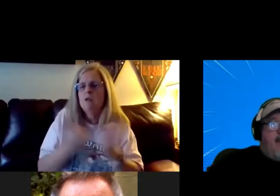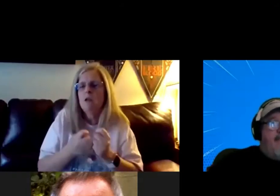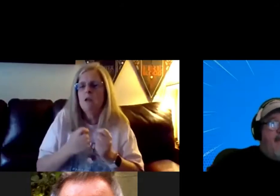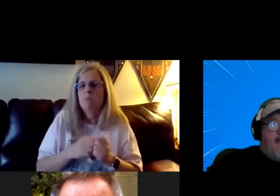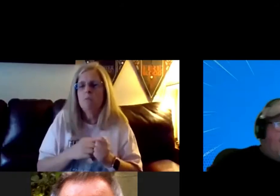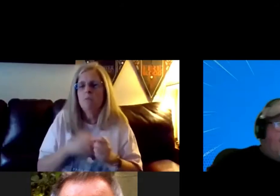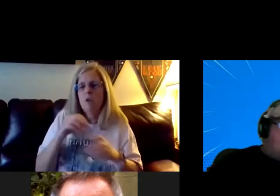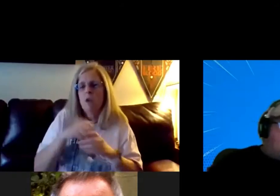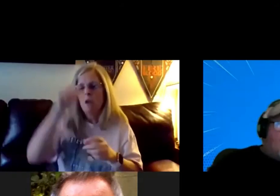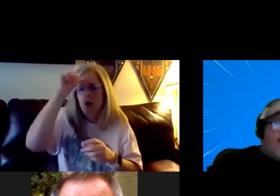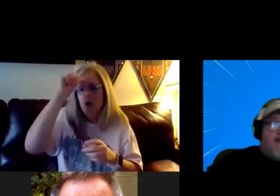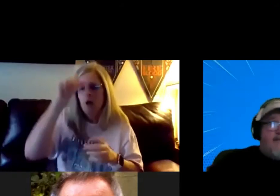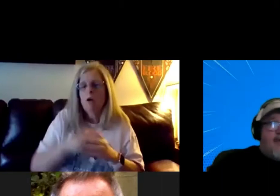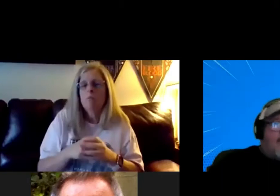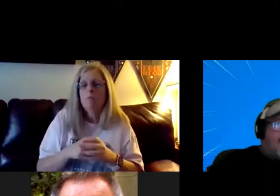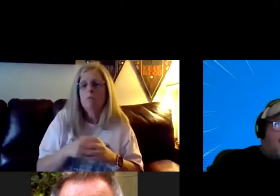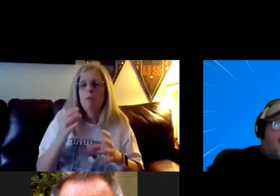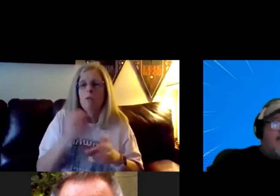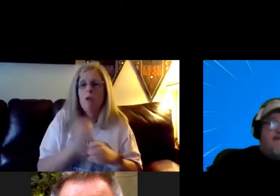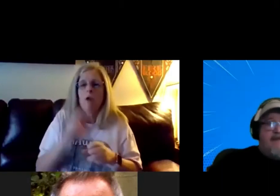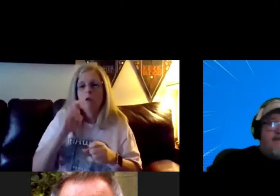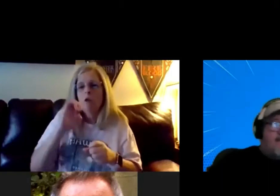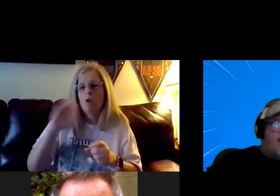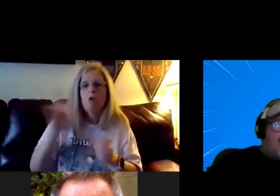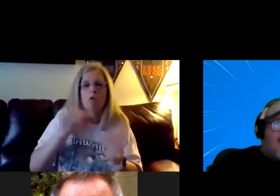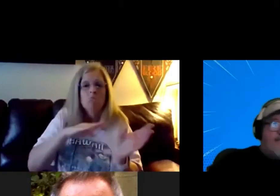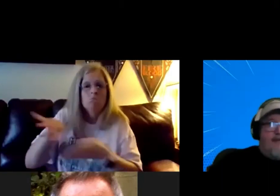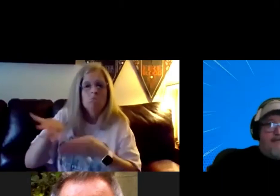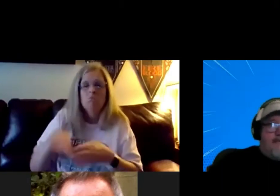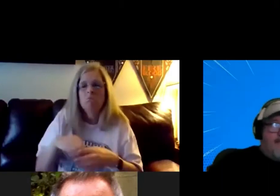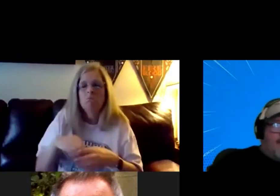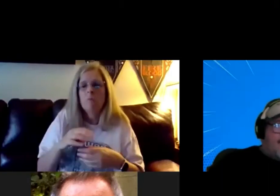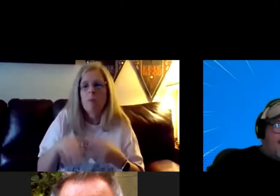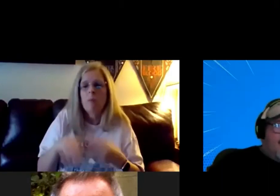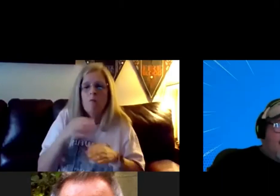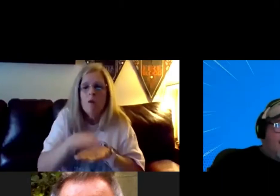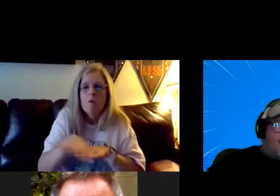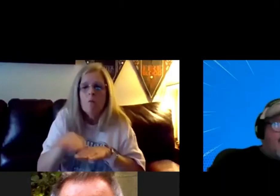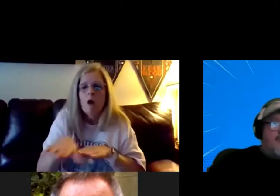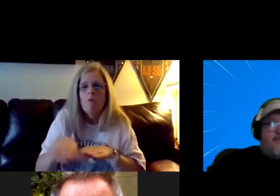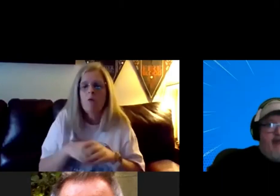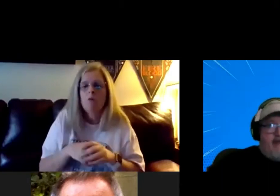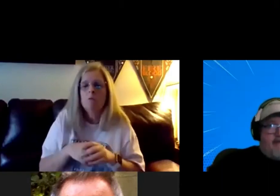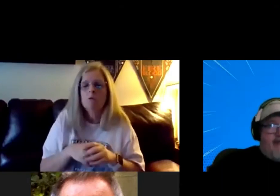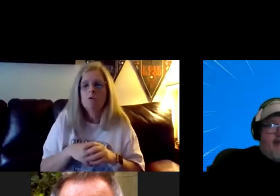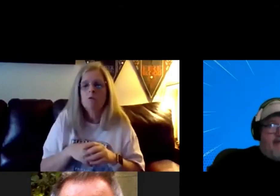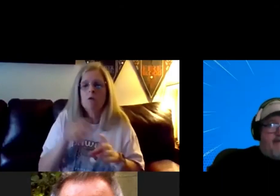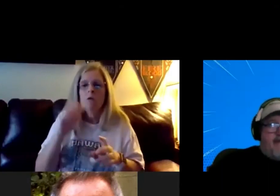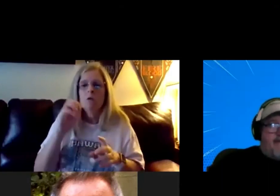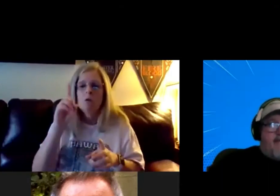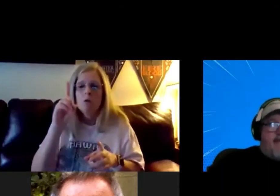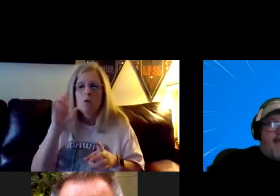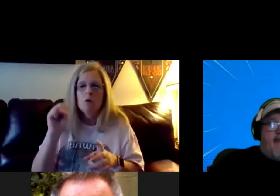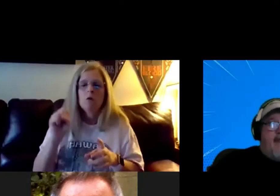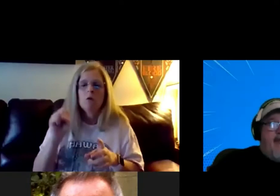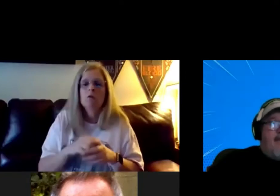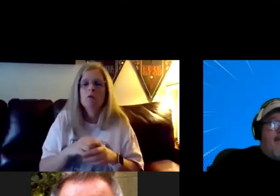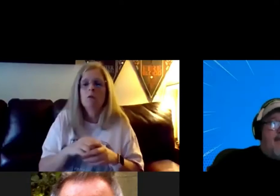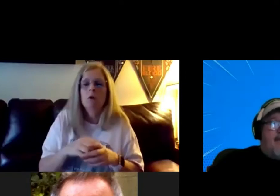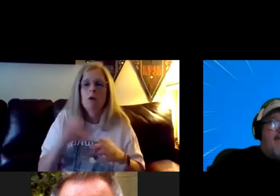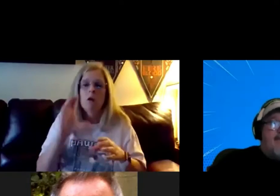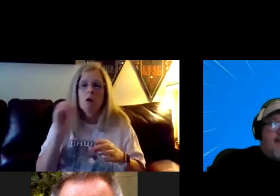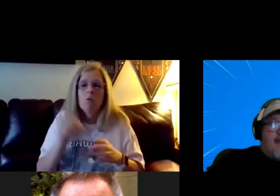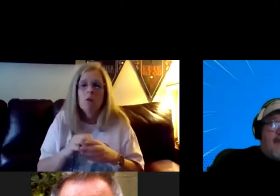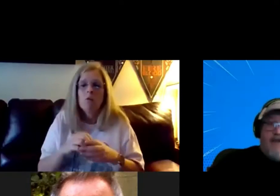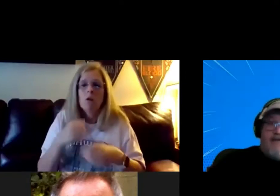India, and they're getting rid of all the things in these platforms and these tools that Ash has and his company and making